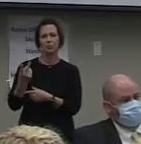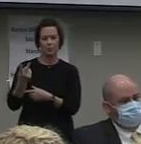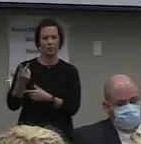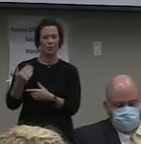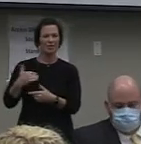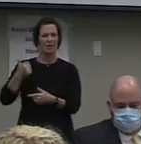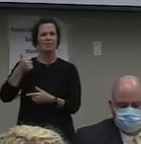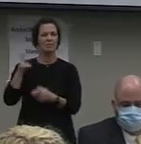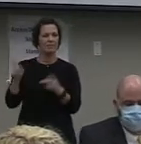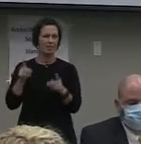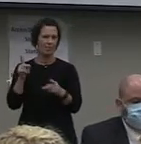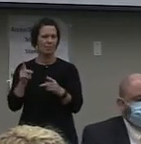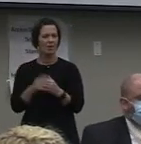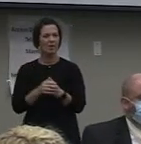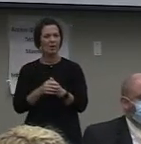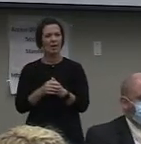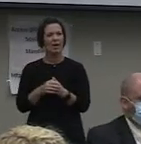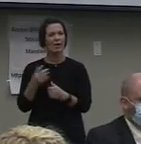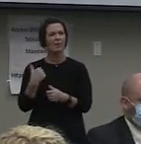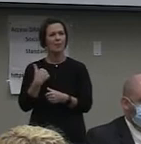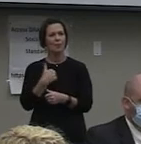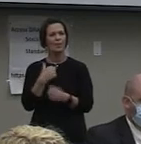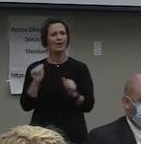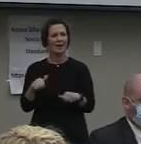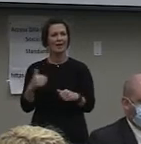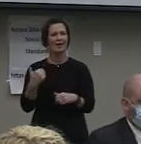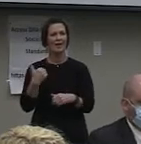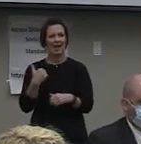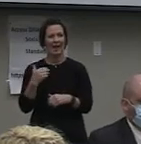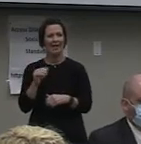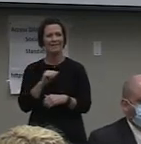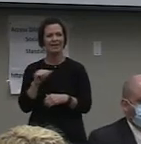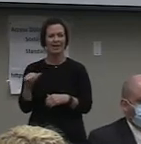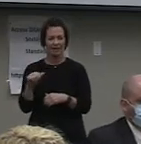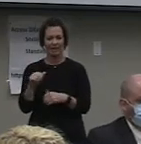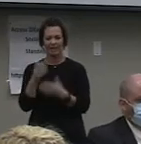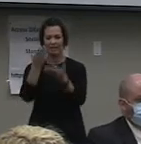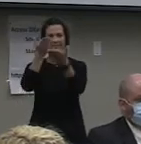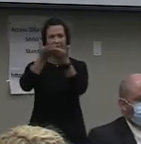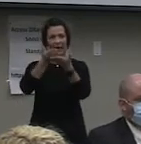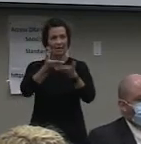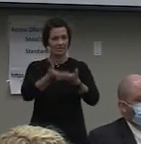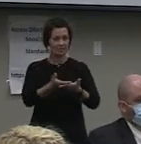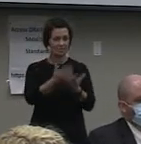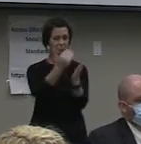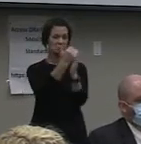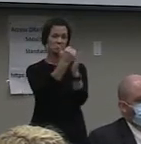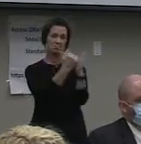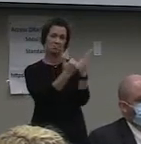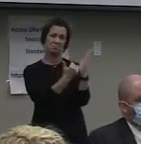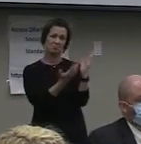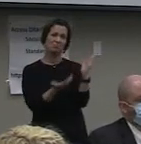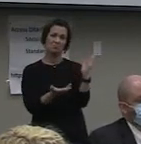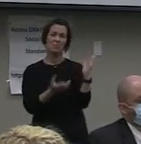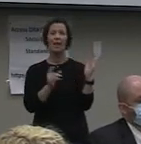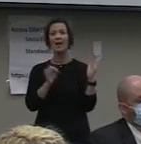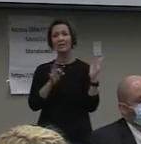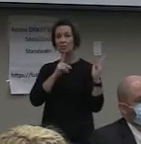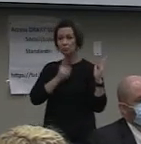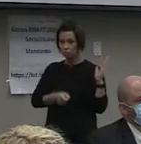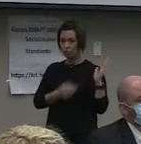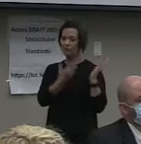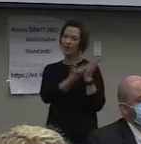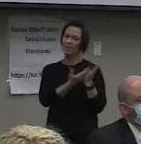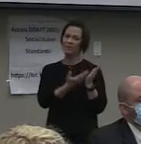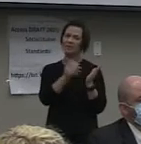of this state. And we can have a recitation of facts, and that's good as long as they're true facts.